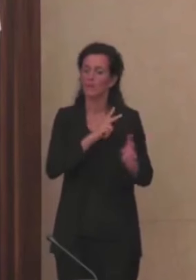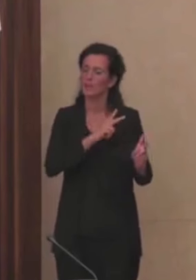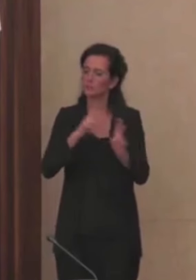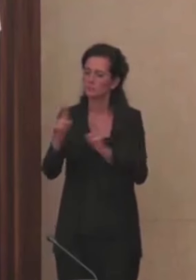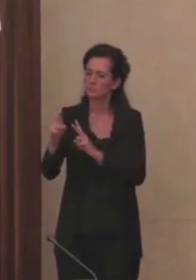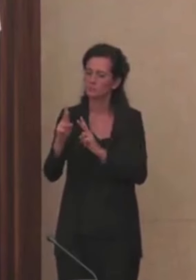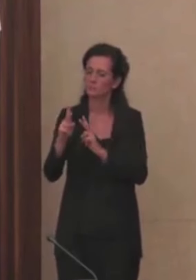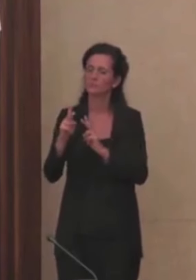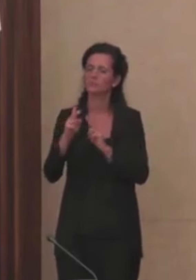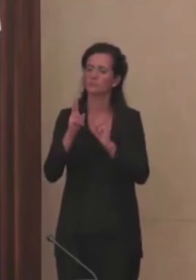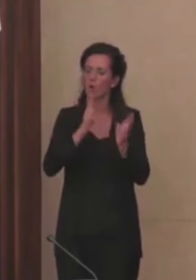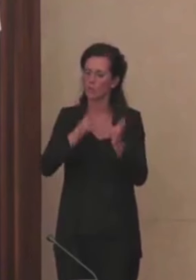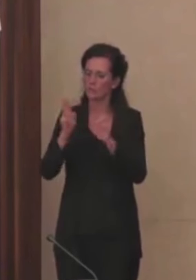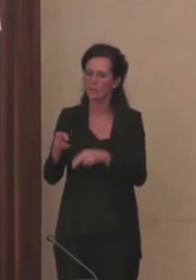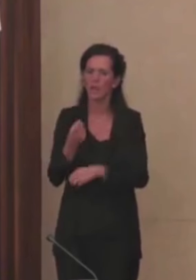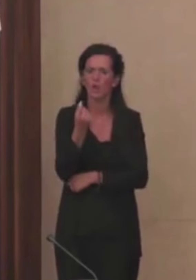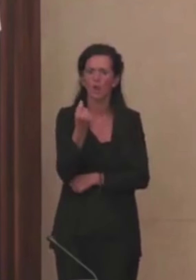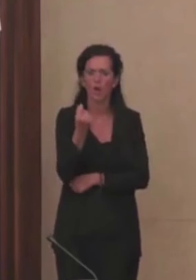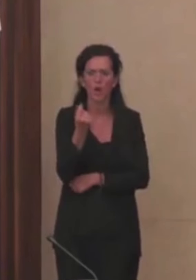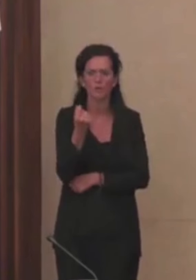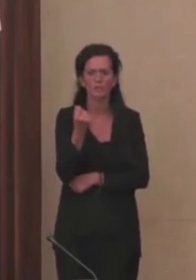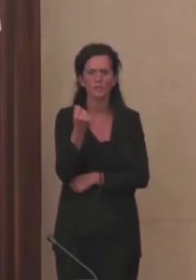So what are the costs of